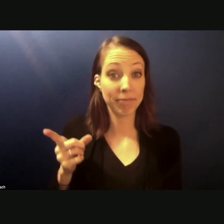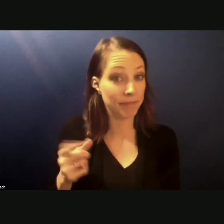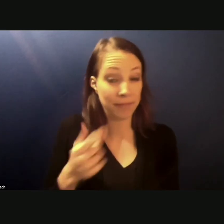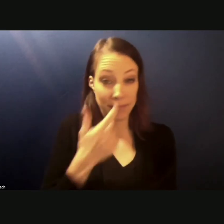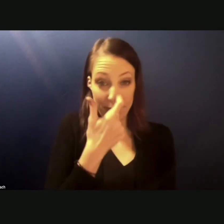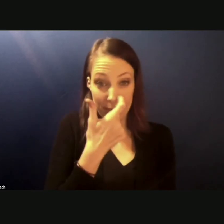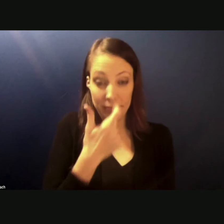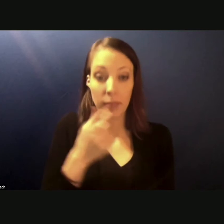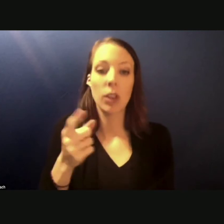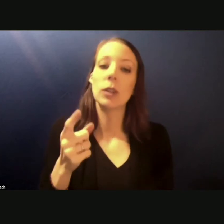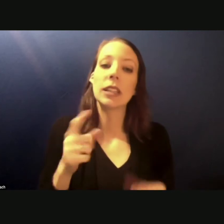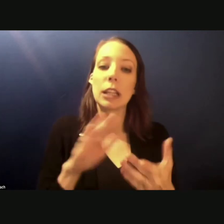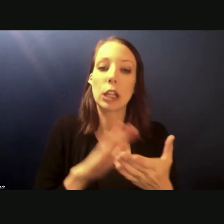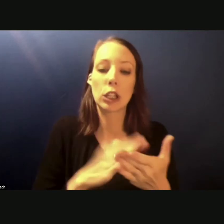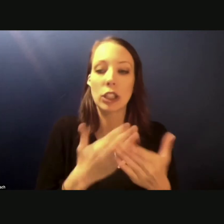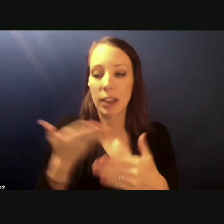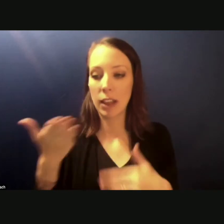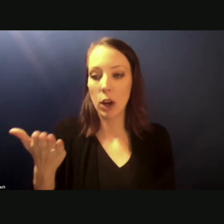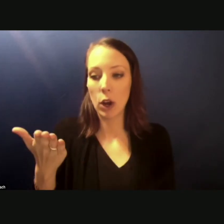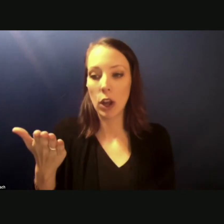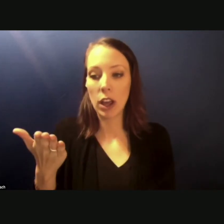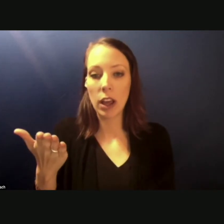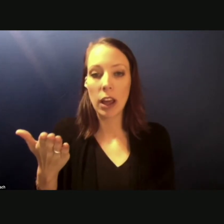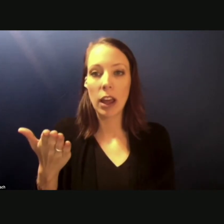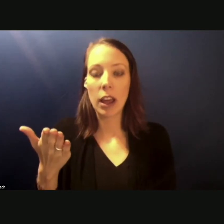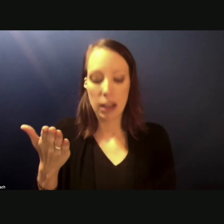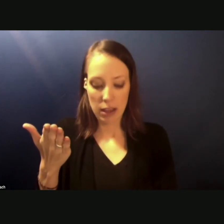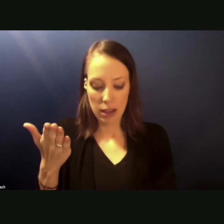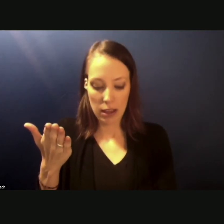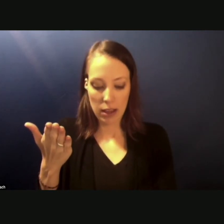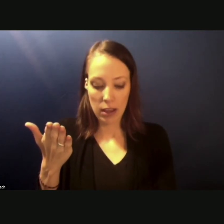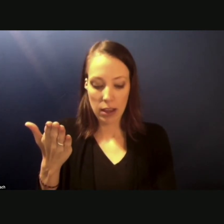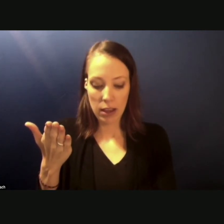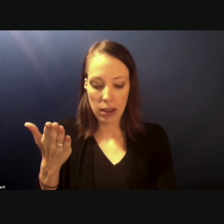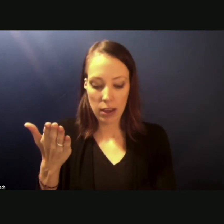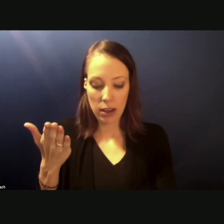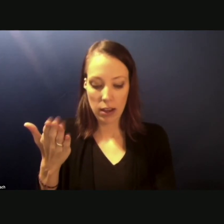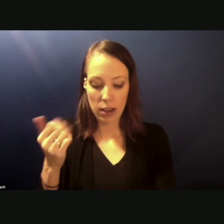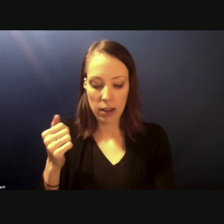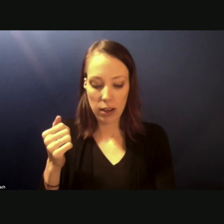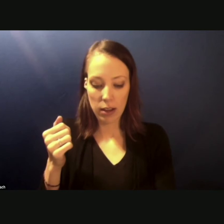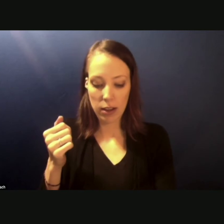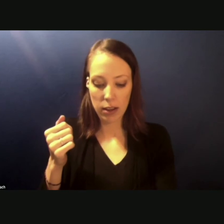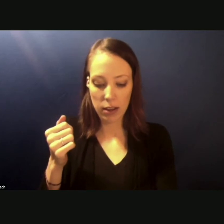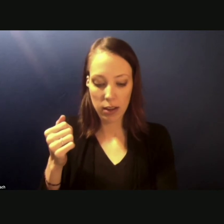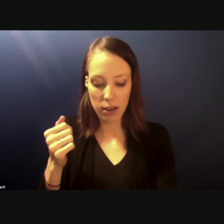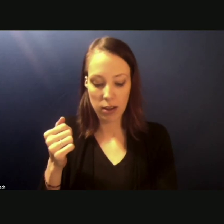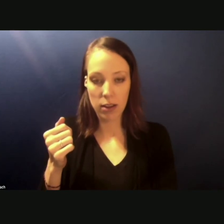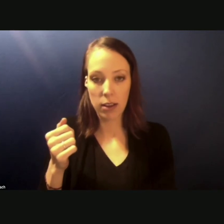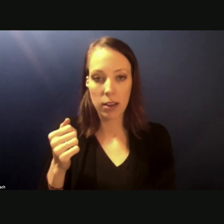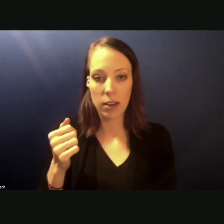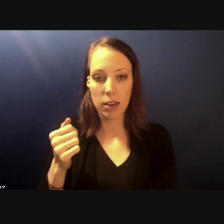developed by the chefs there. And this is a Swiss chard and a mushroom casserole. If you see